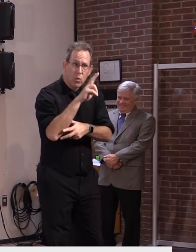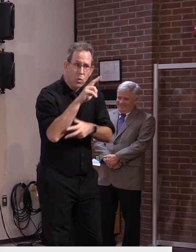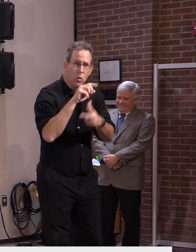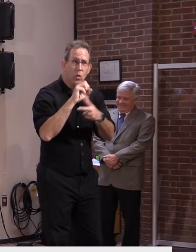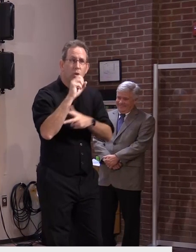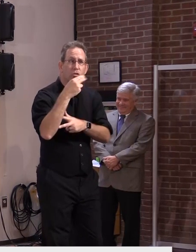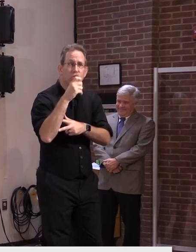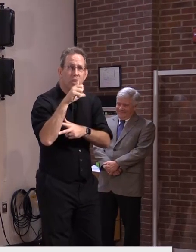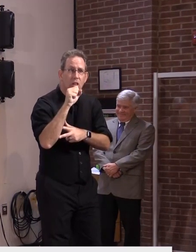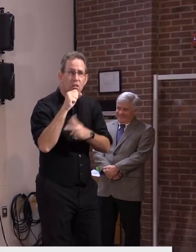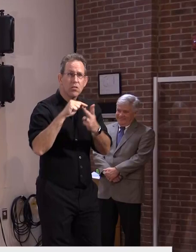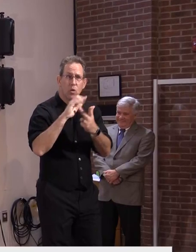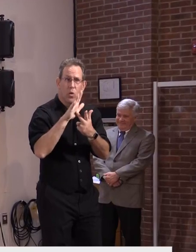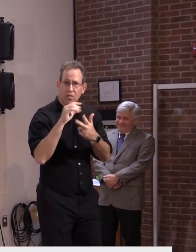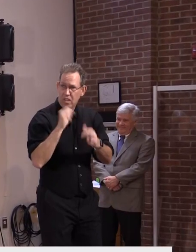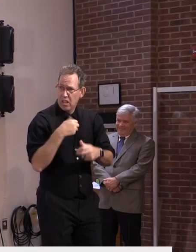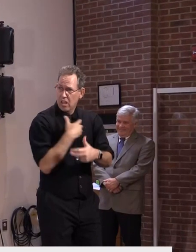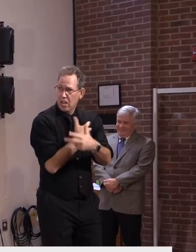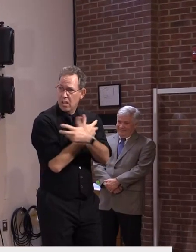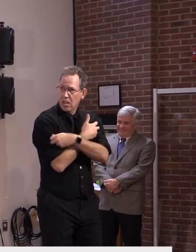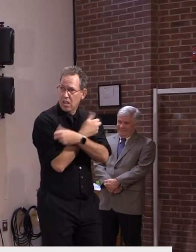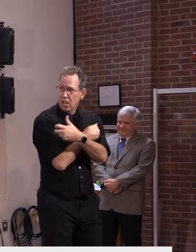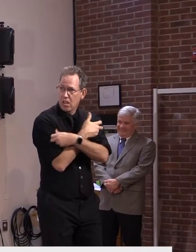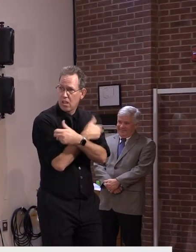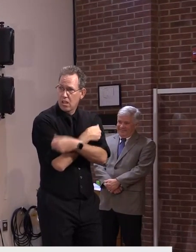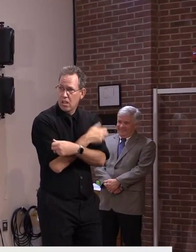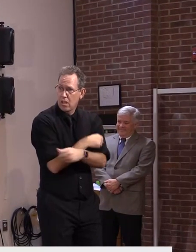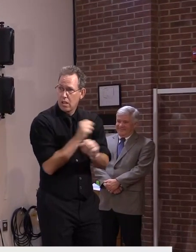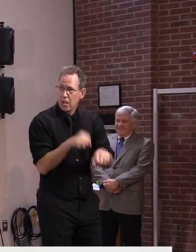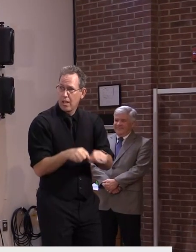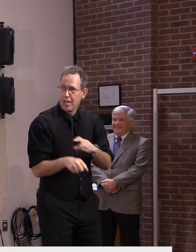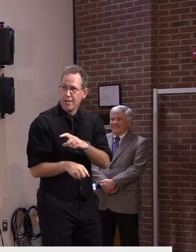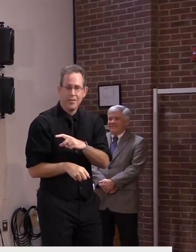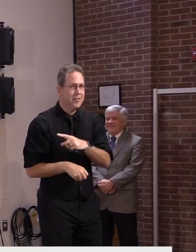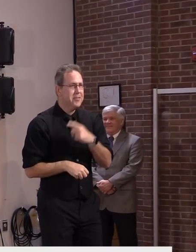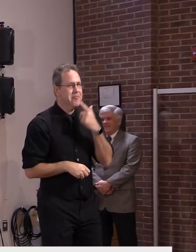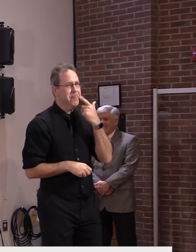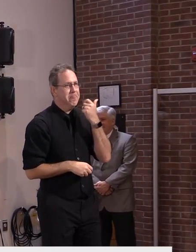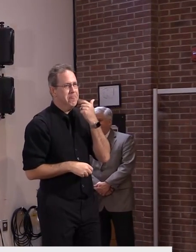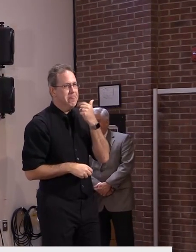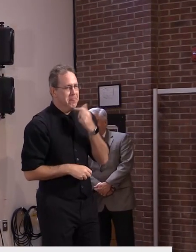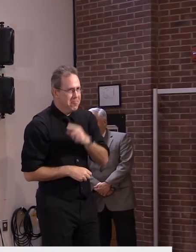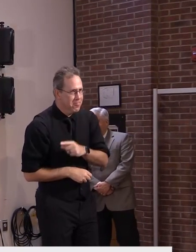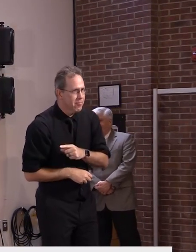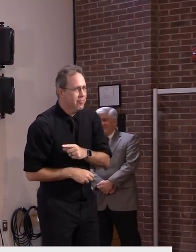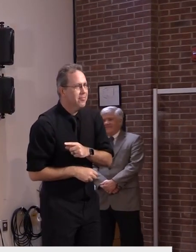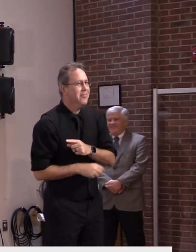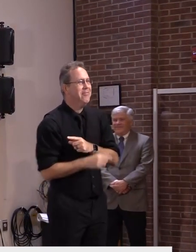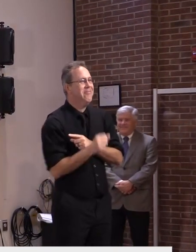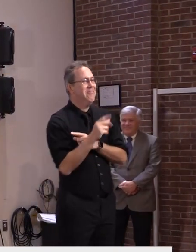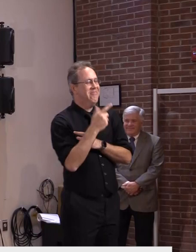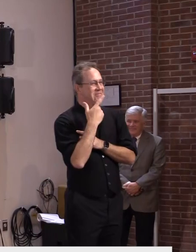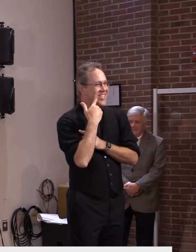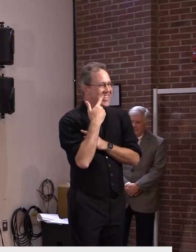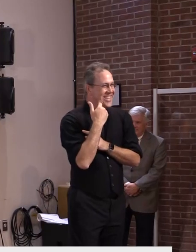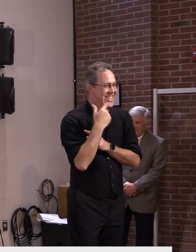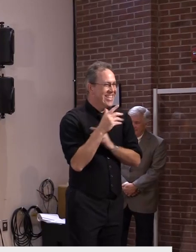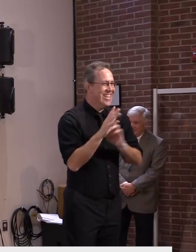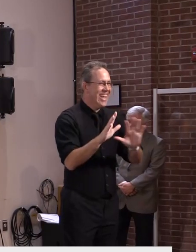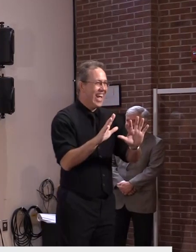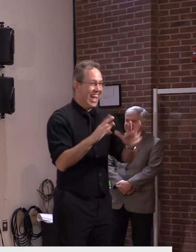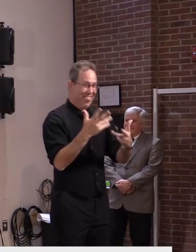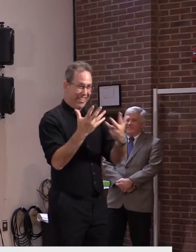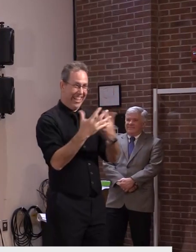shot. Can you get a third shot at the same time? I would definitely not do that.